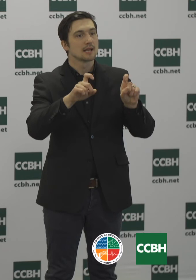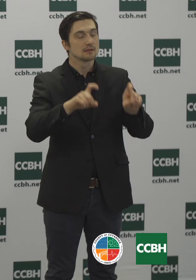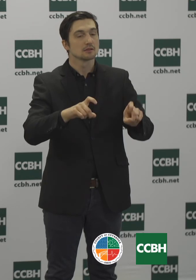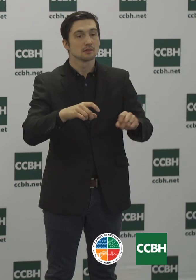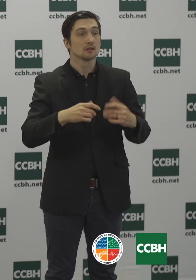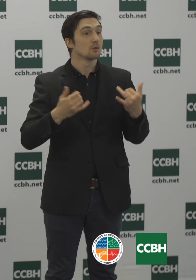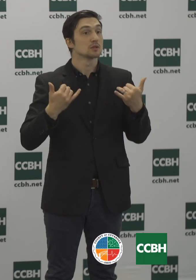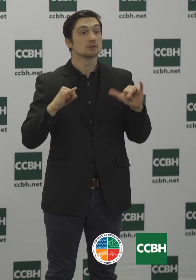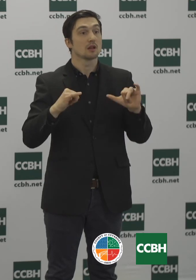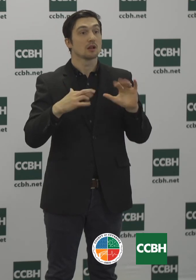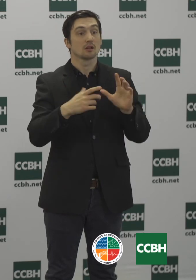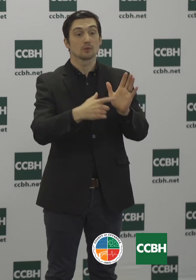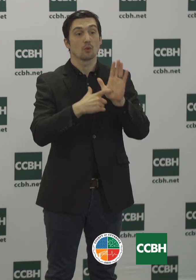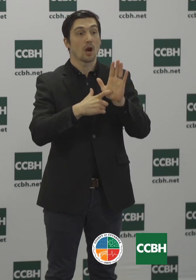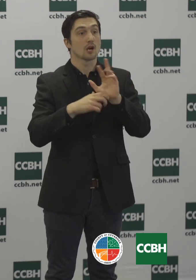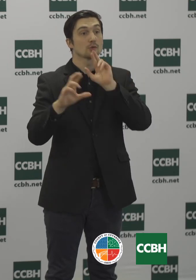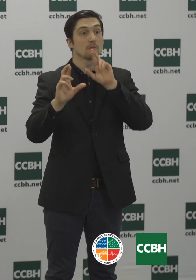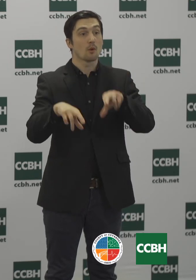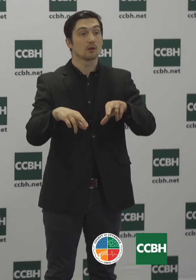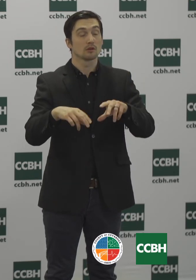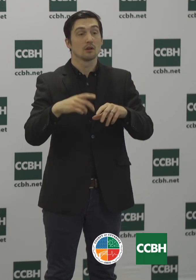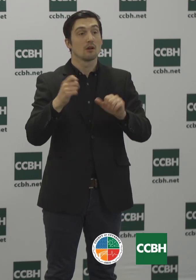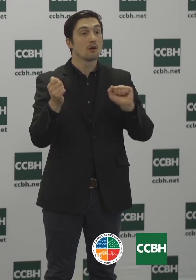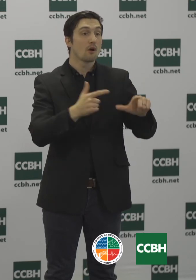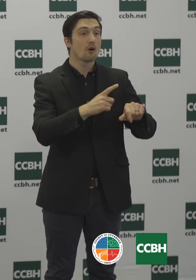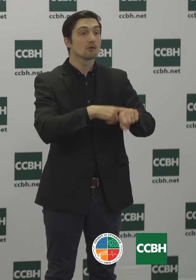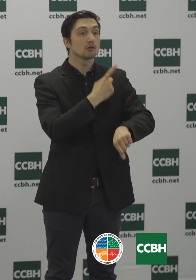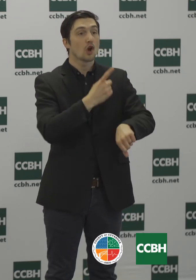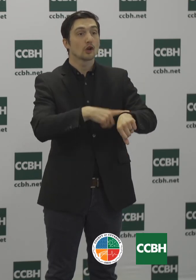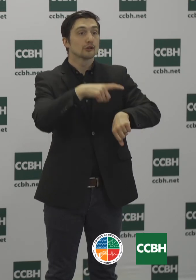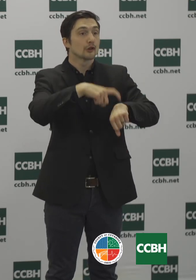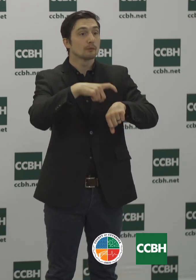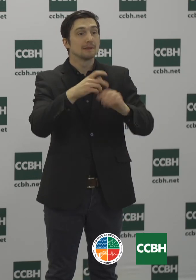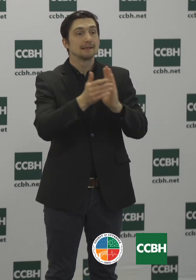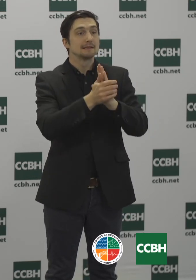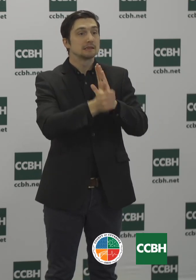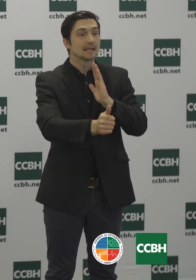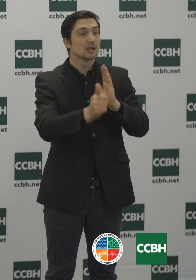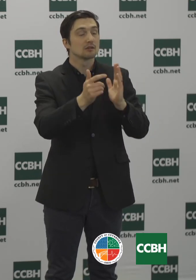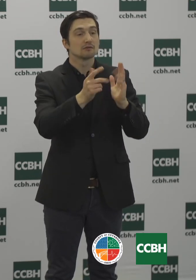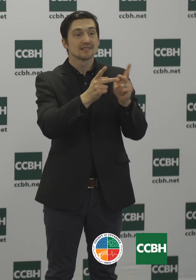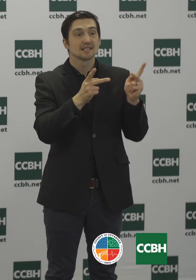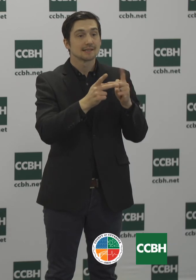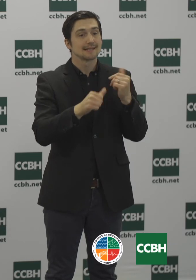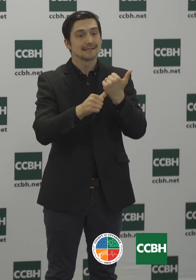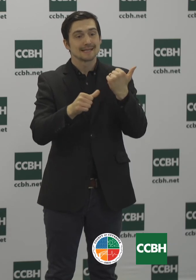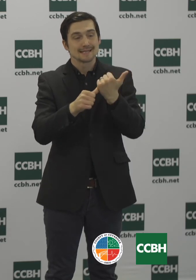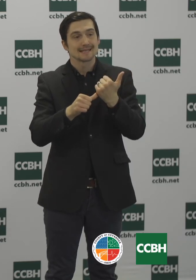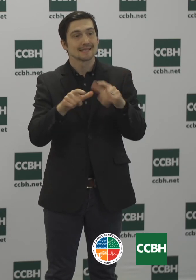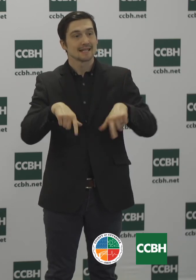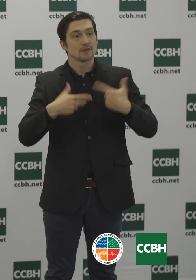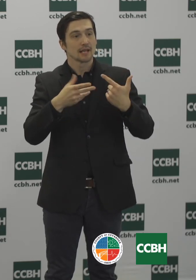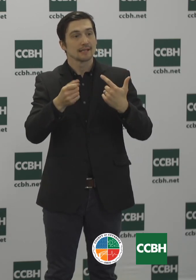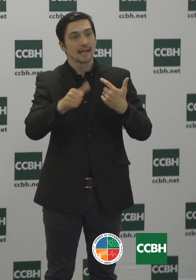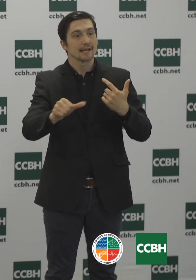We're still required to report all long-term care, skilled facilities, assisted living, and any licensed group homes.